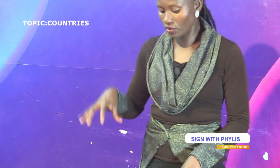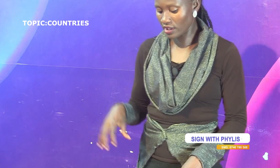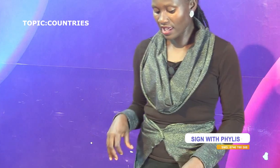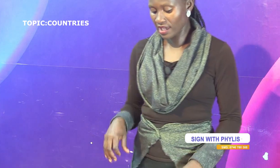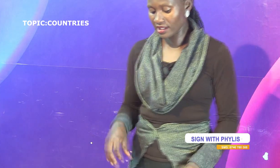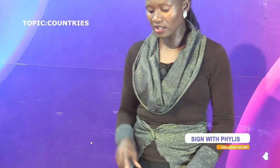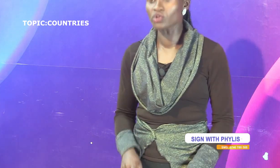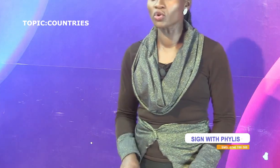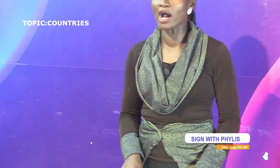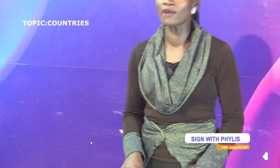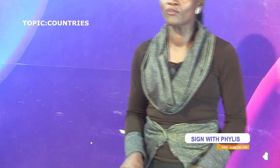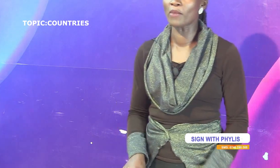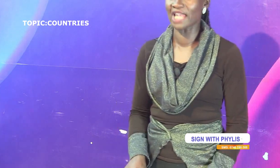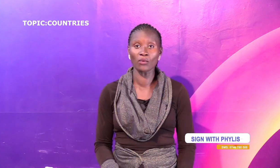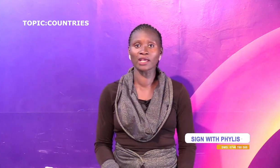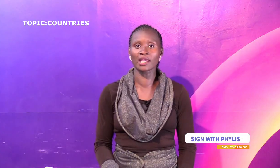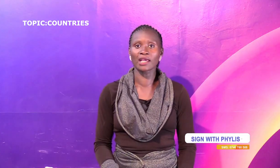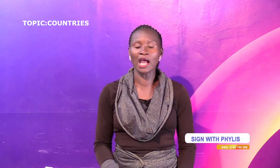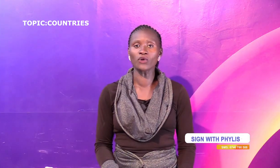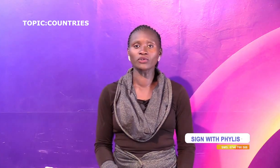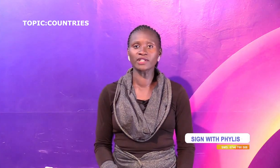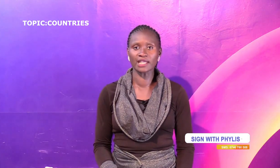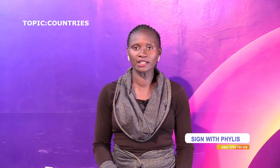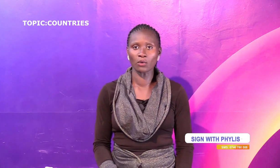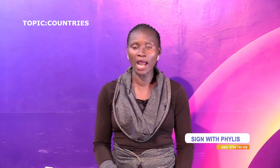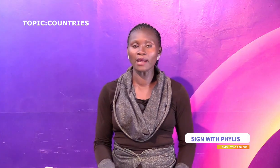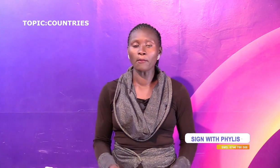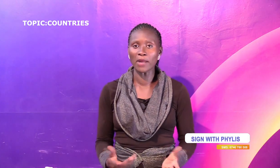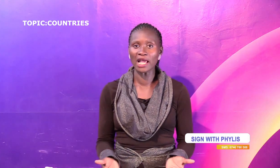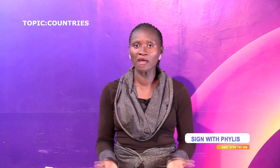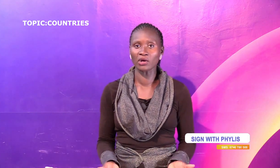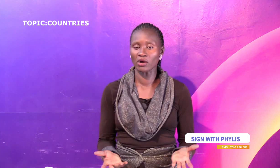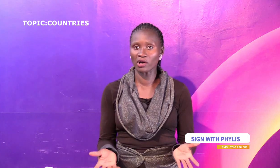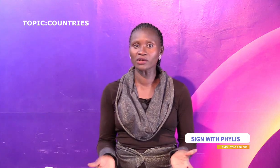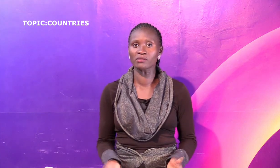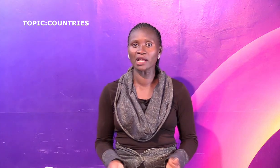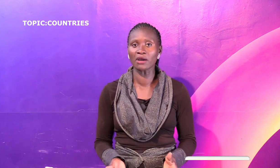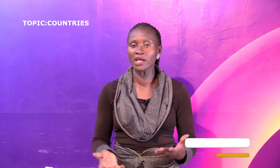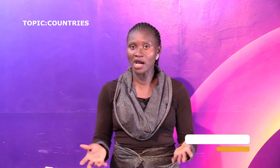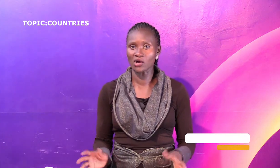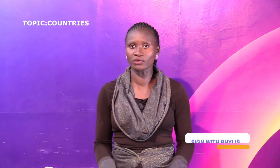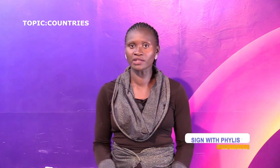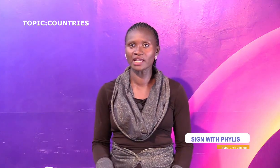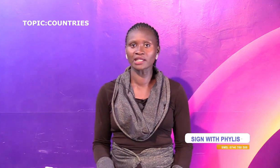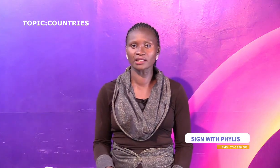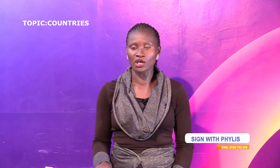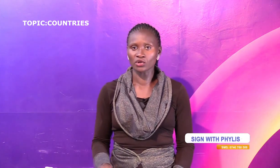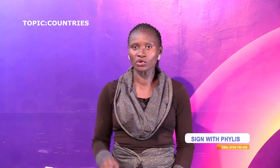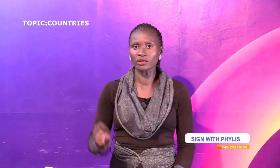And then also have Malawi. How do we sign the word Malawi, or our country Malawi? How do we sign it? So you'll just make